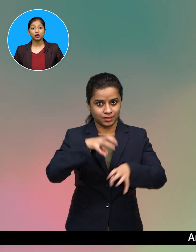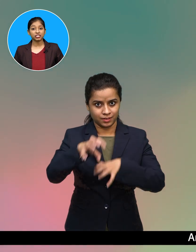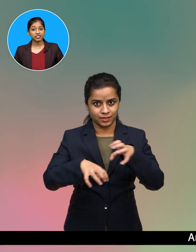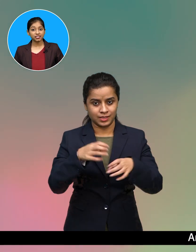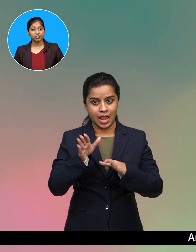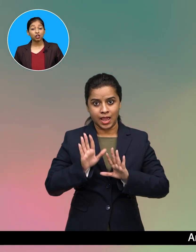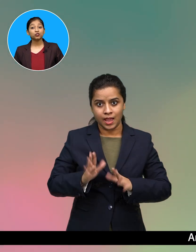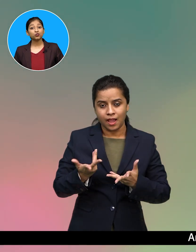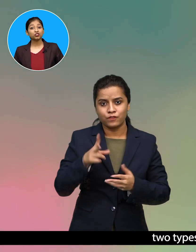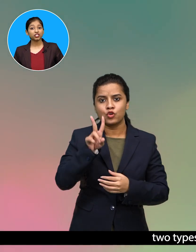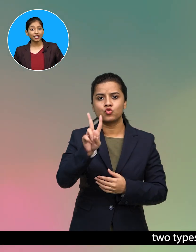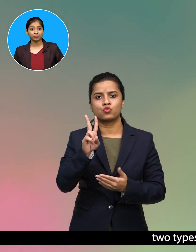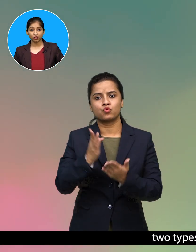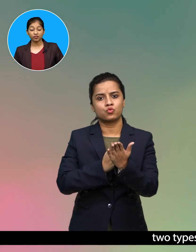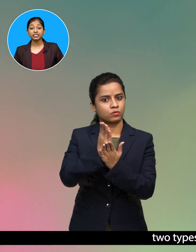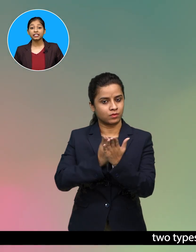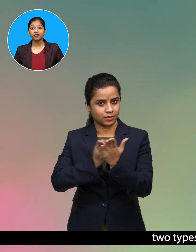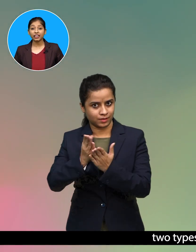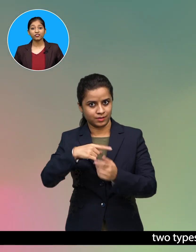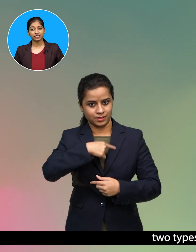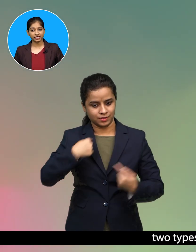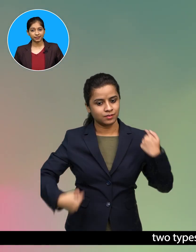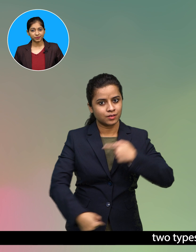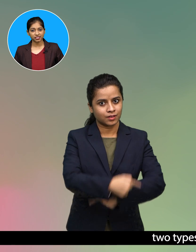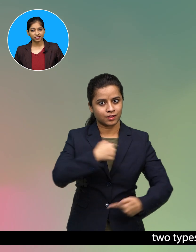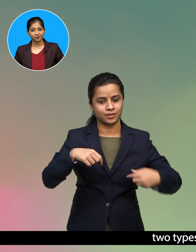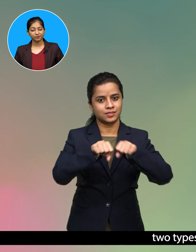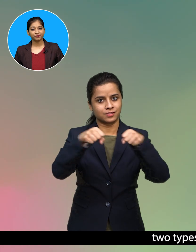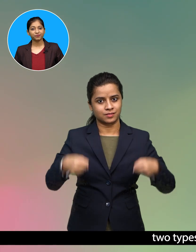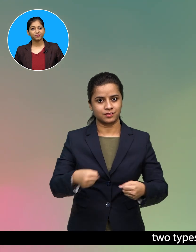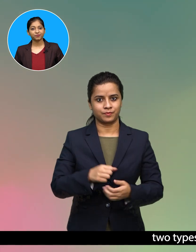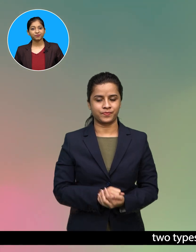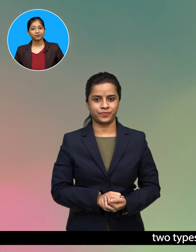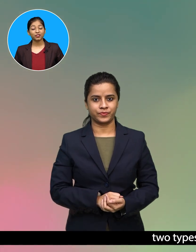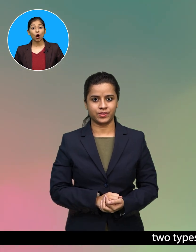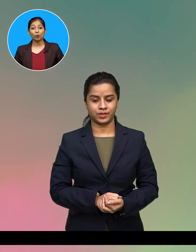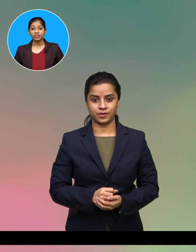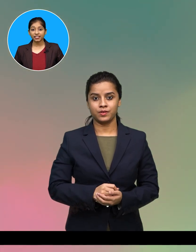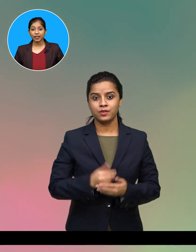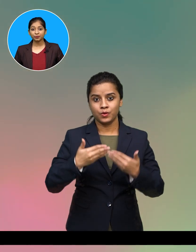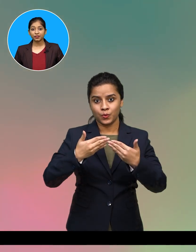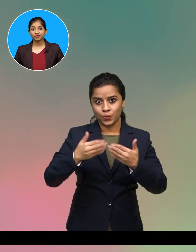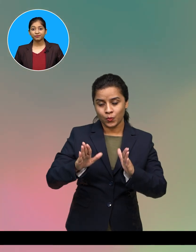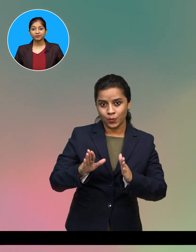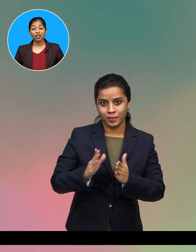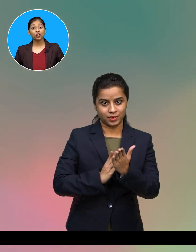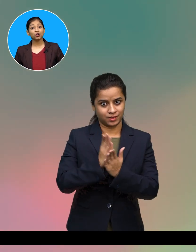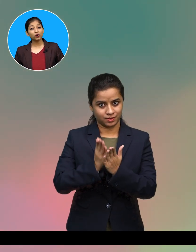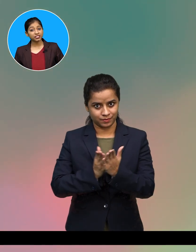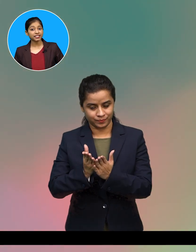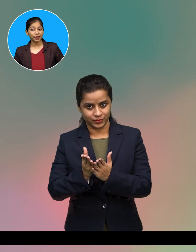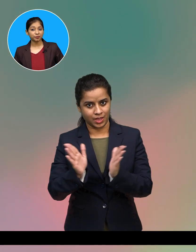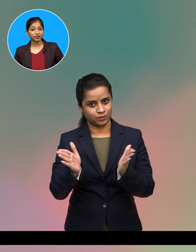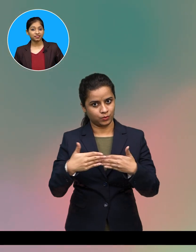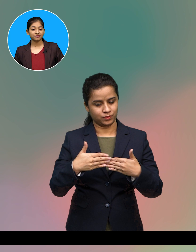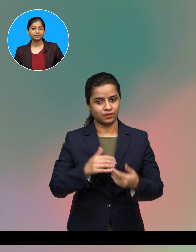Animals possesses two types of circulatory systems: open type,